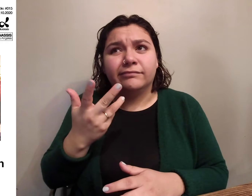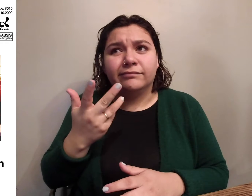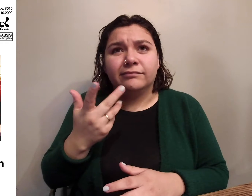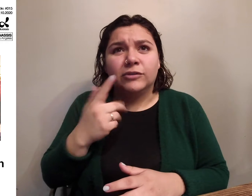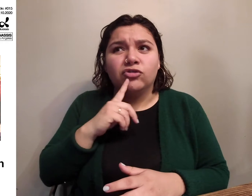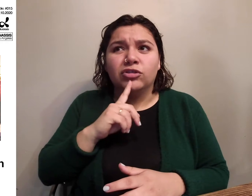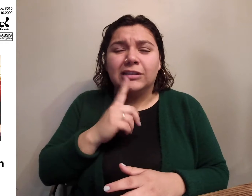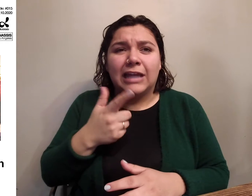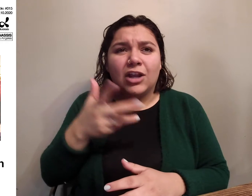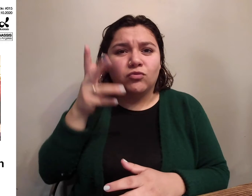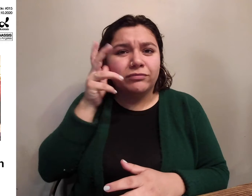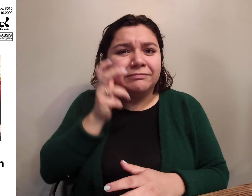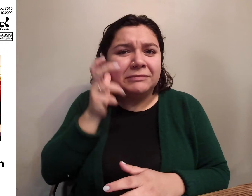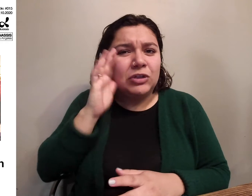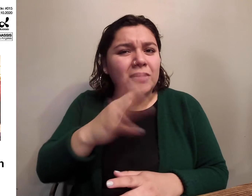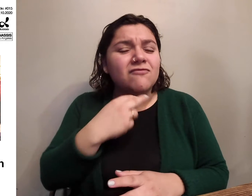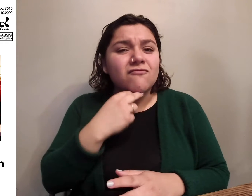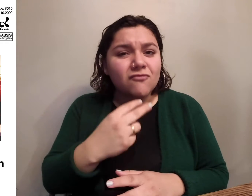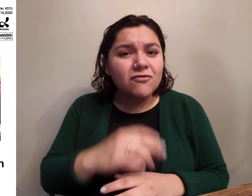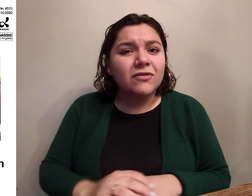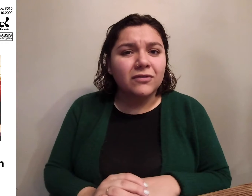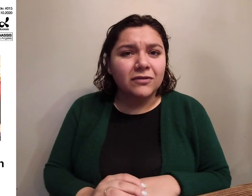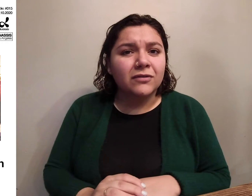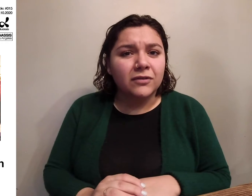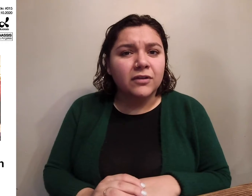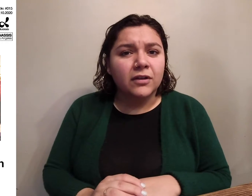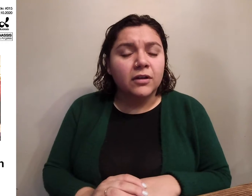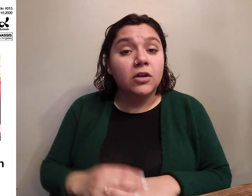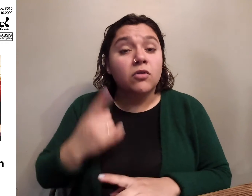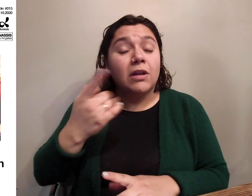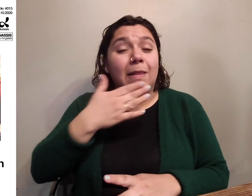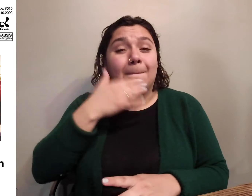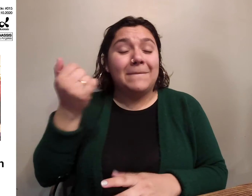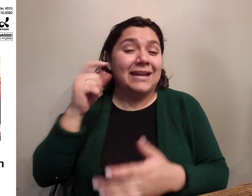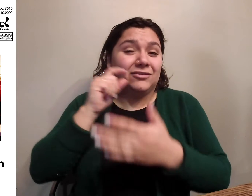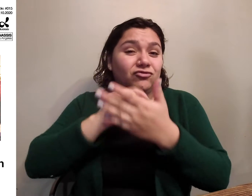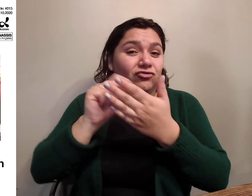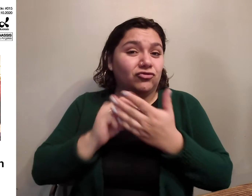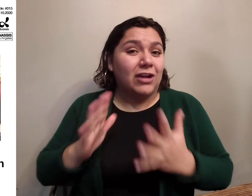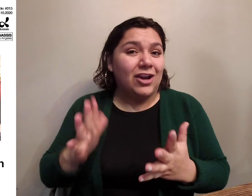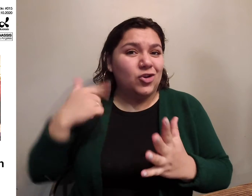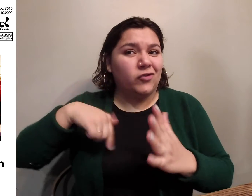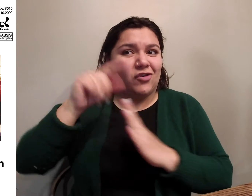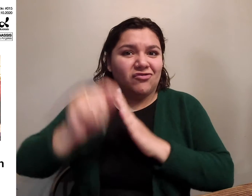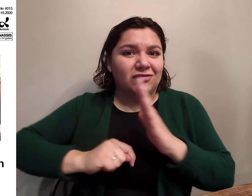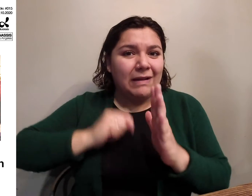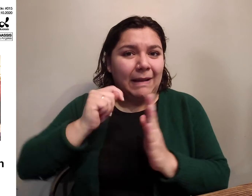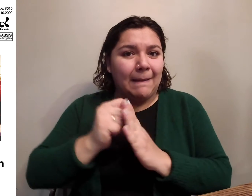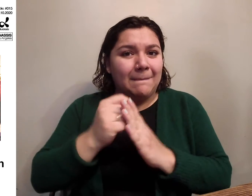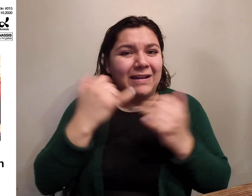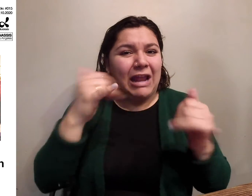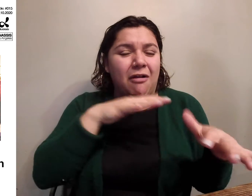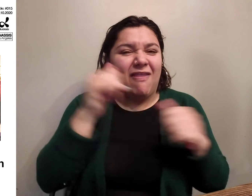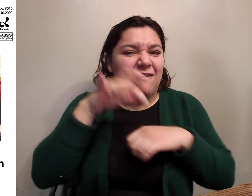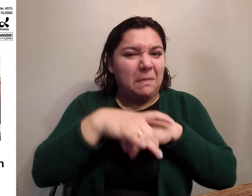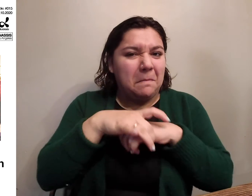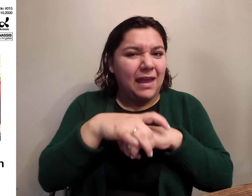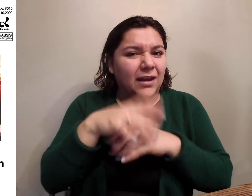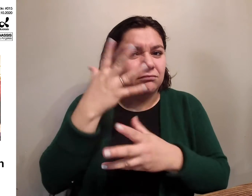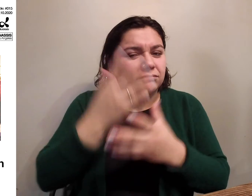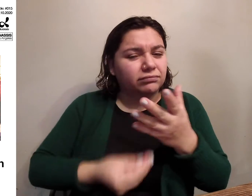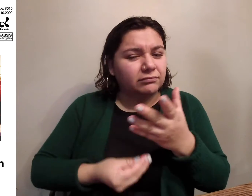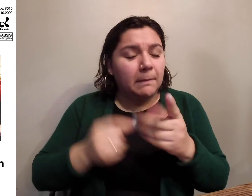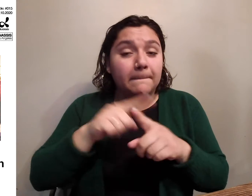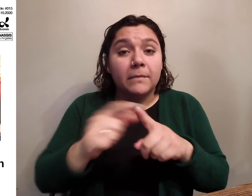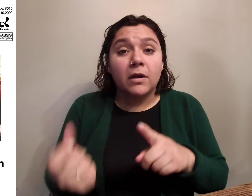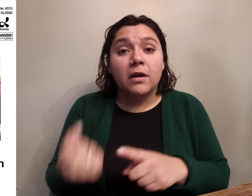his voice, because one of the great songwriters of our time has left the planet, but